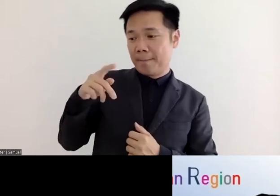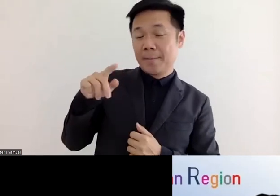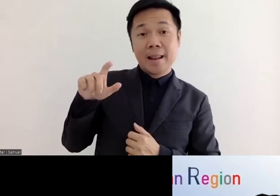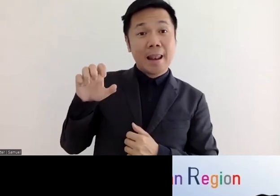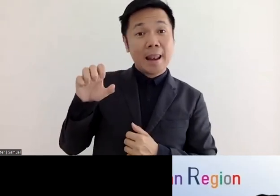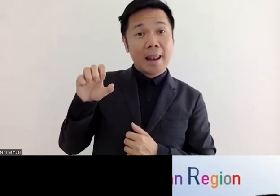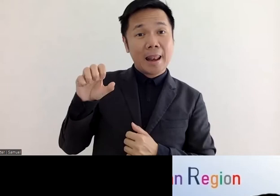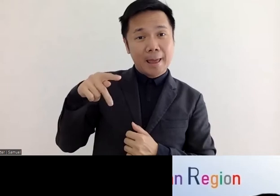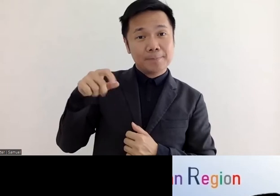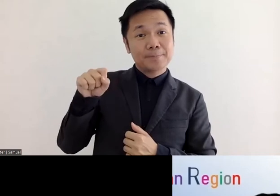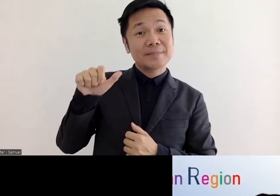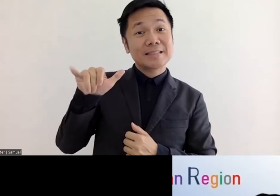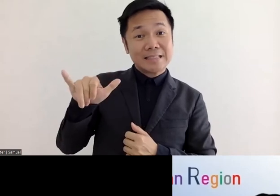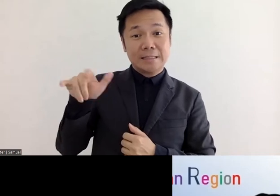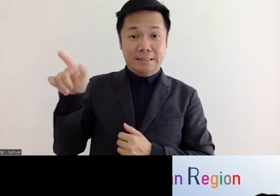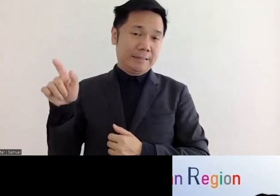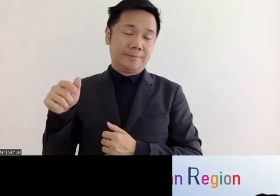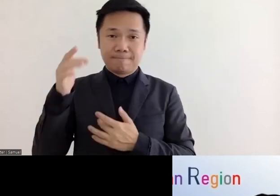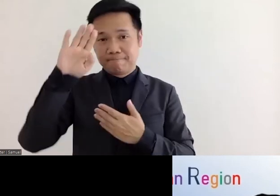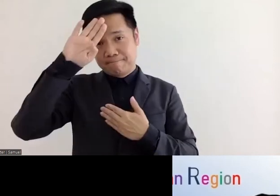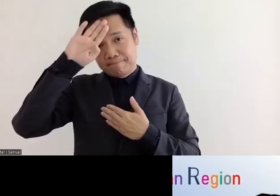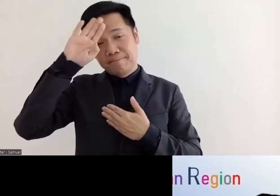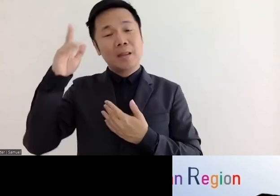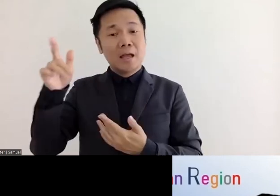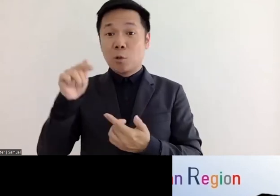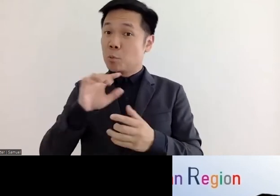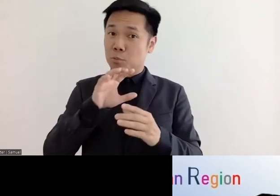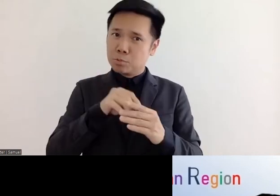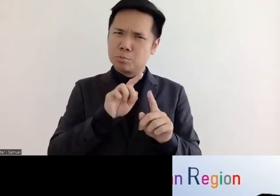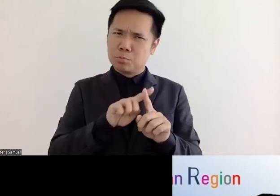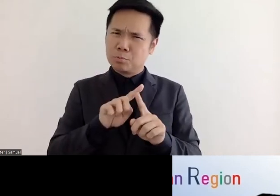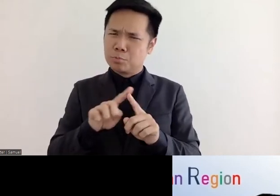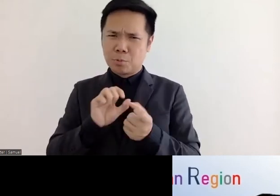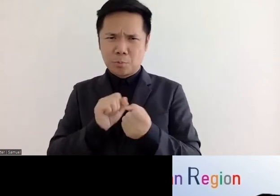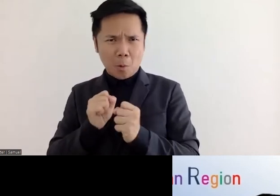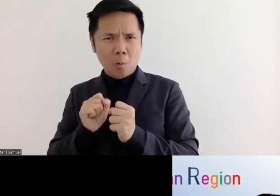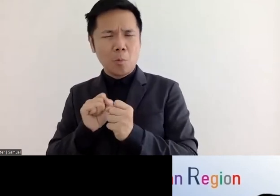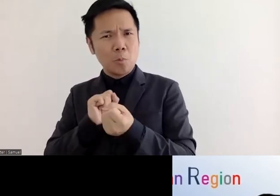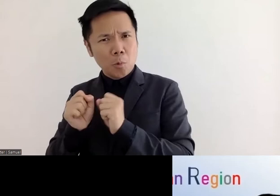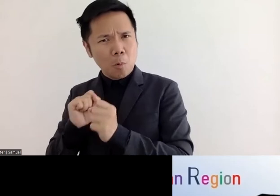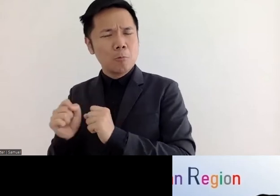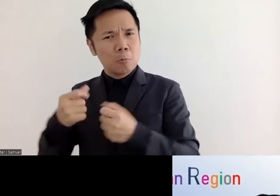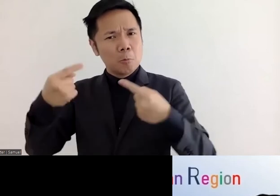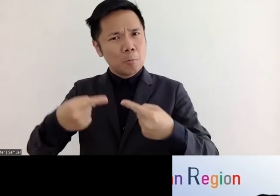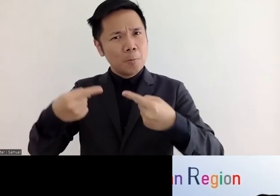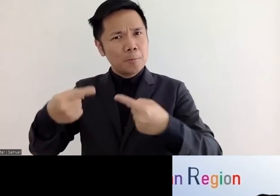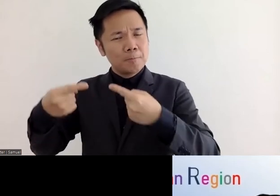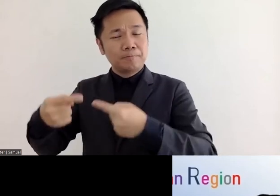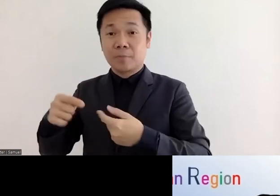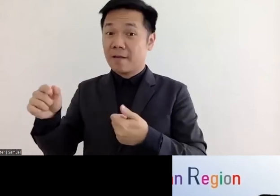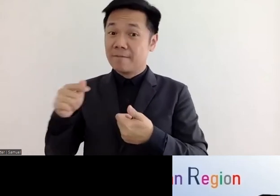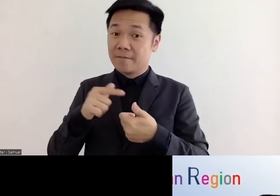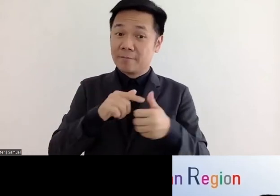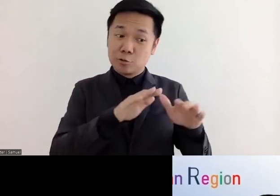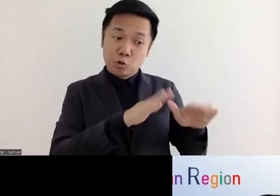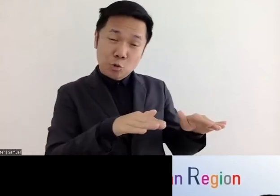has enabled herself into different sports and participated in various sports competitions for children with